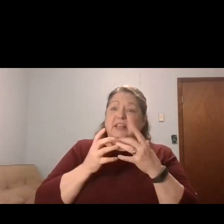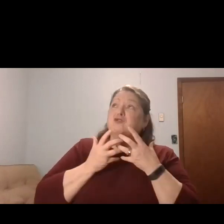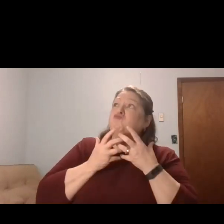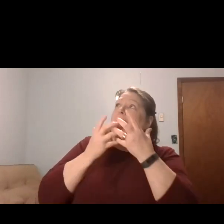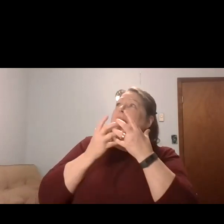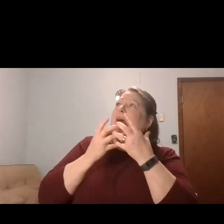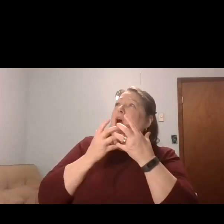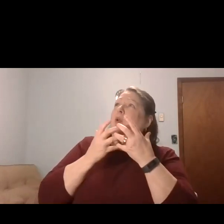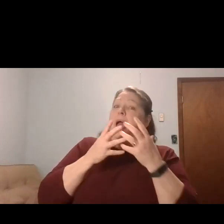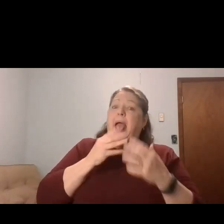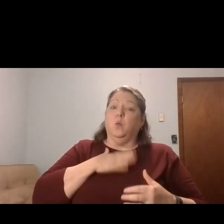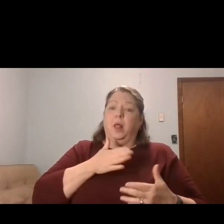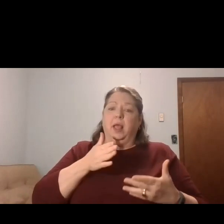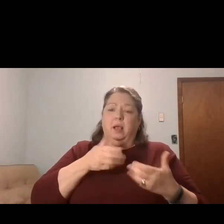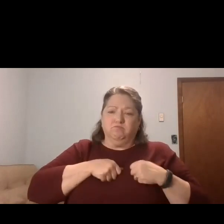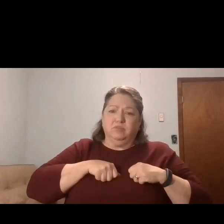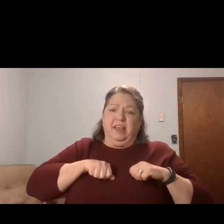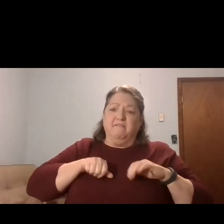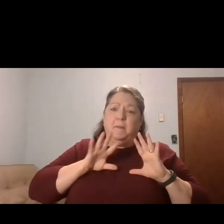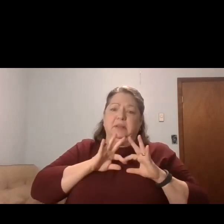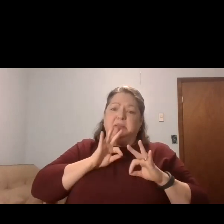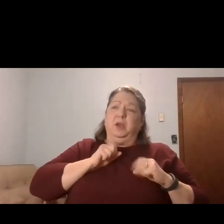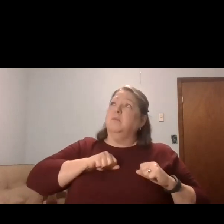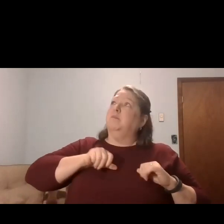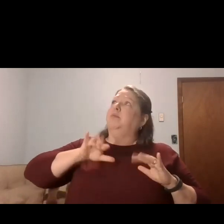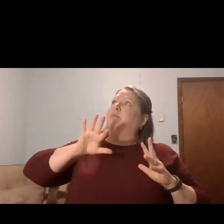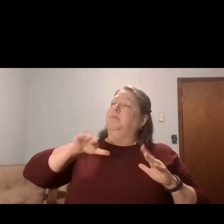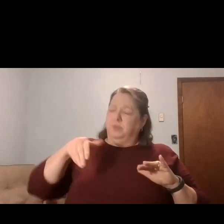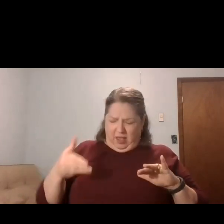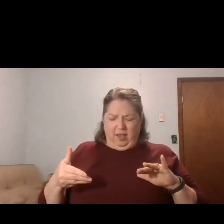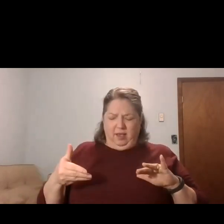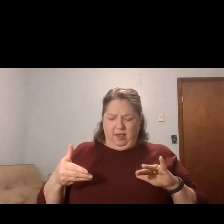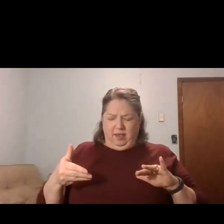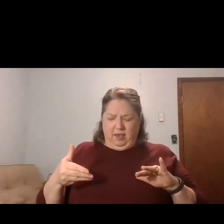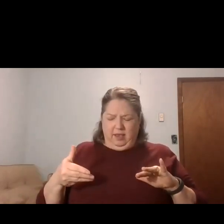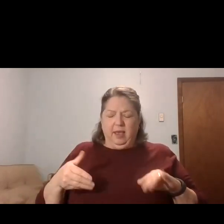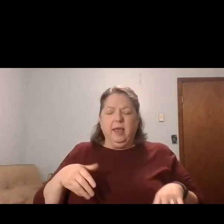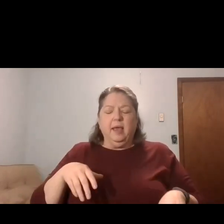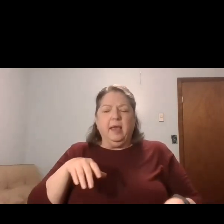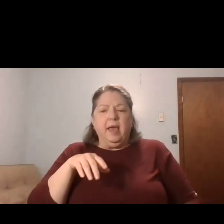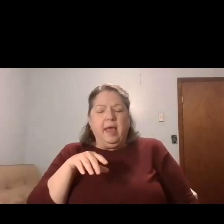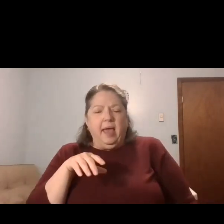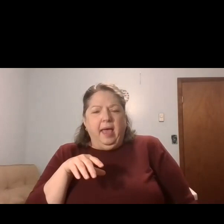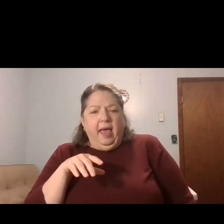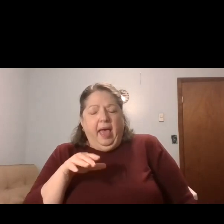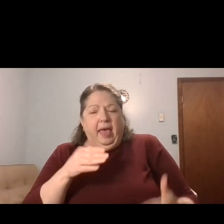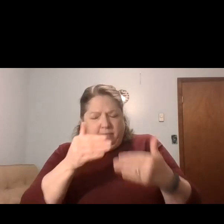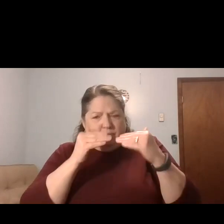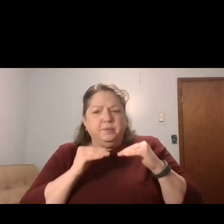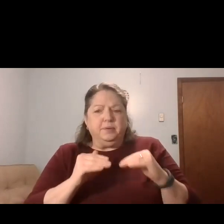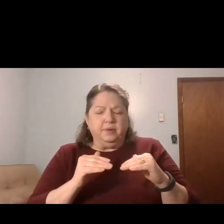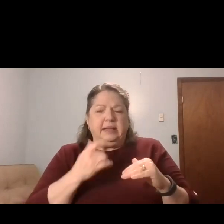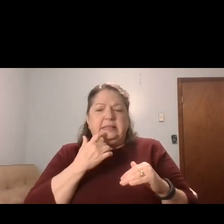spirit. In Mark 15, verse 25, it says that it was the third hour, or Jewish time, 9 a.m.,